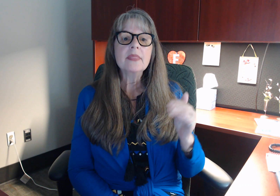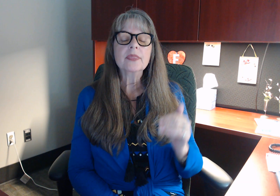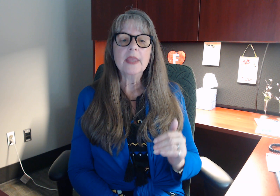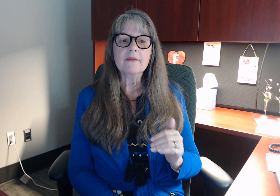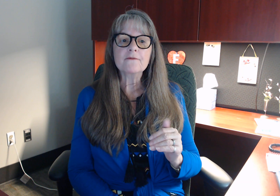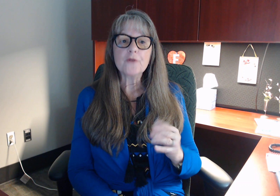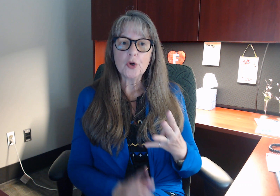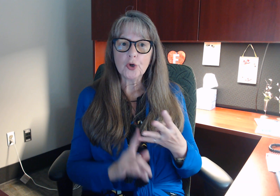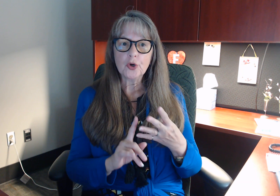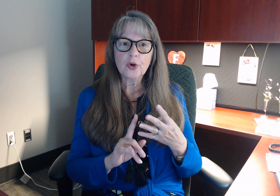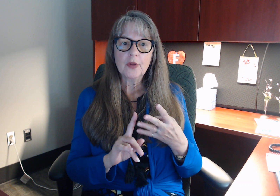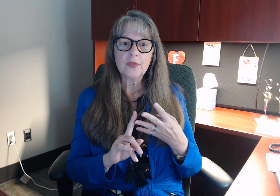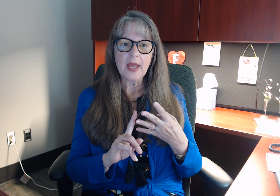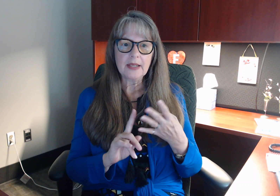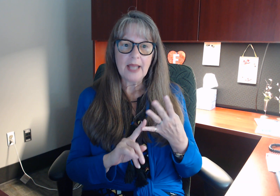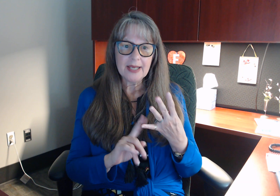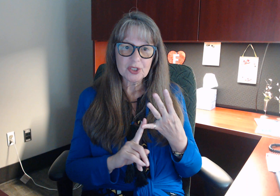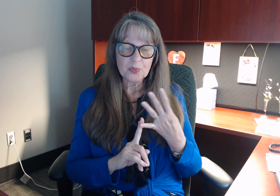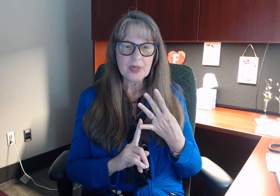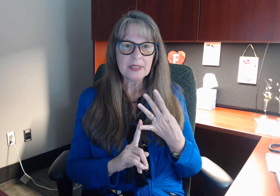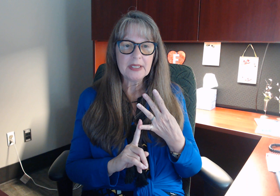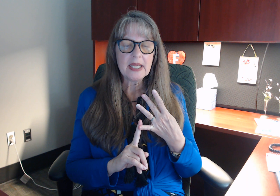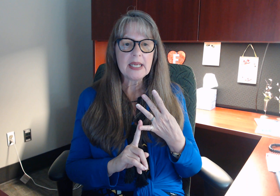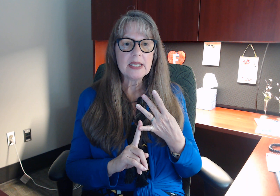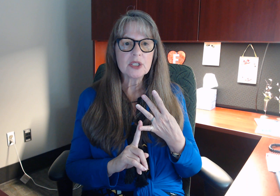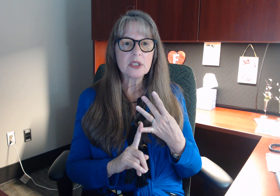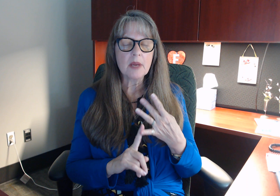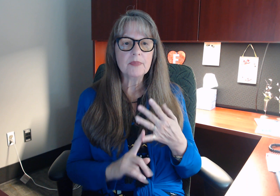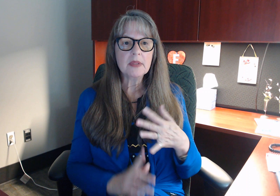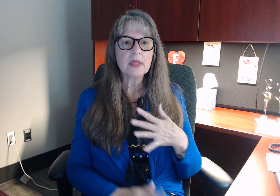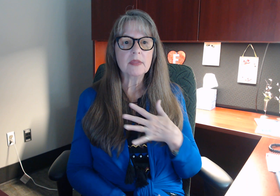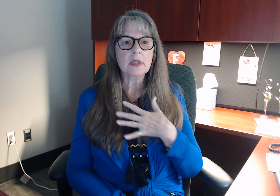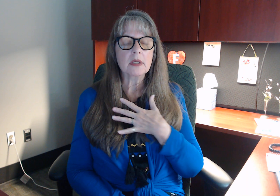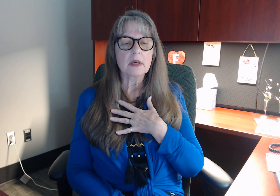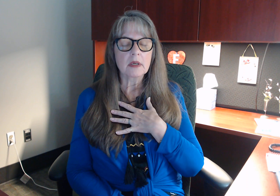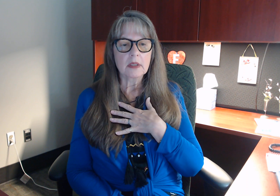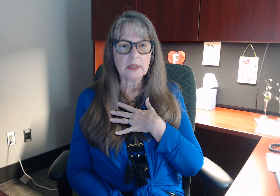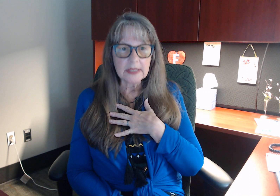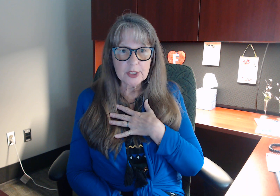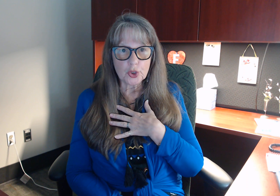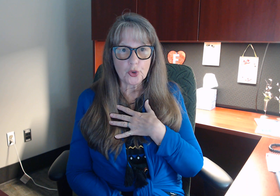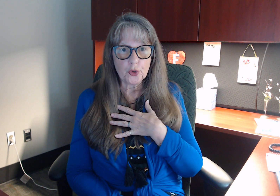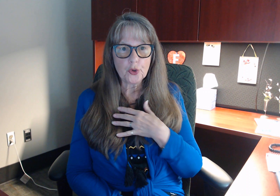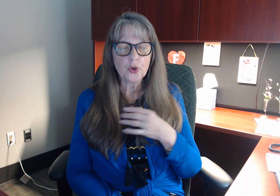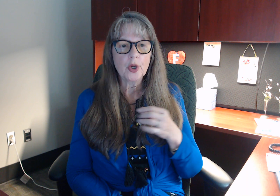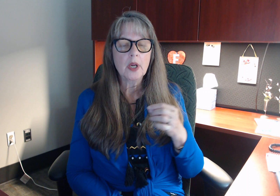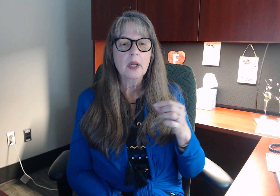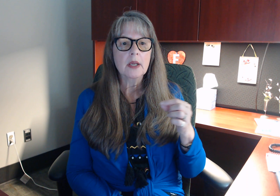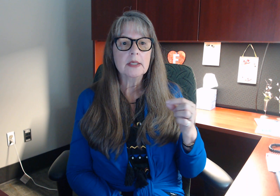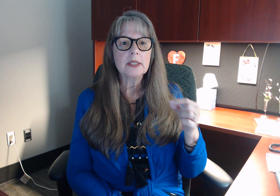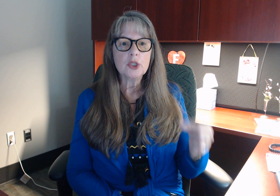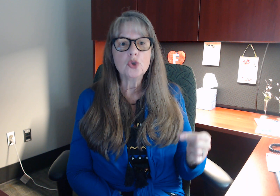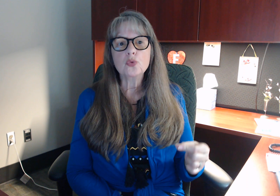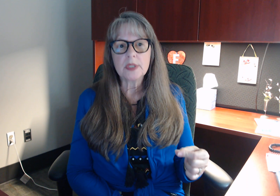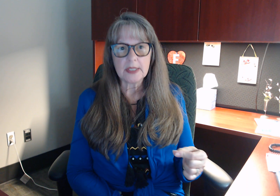The infer, that last one, is something that the listener